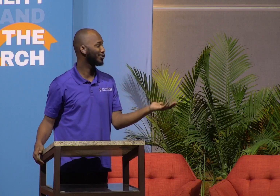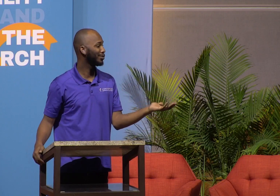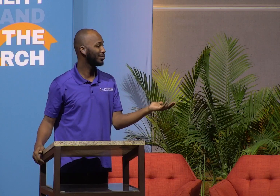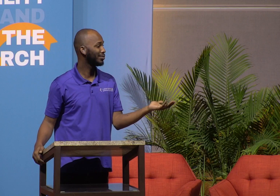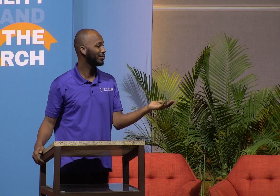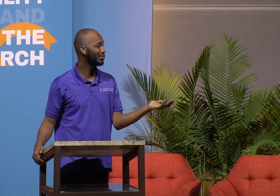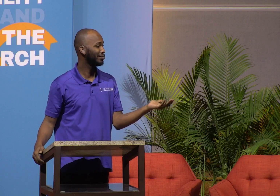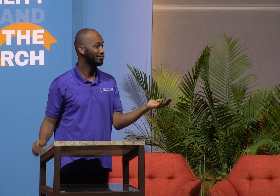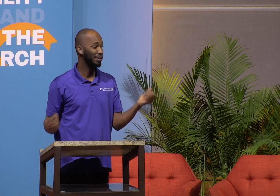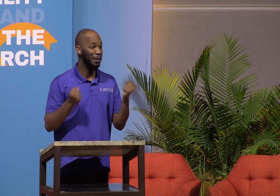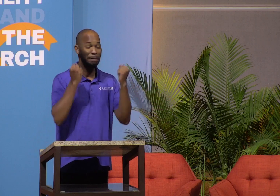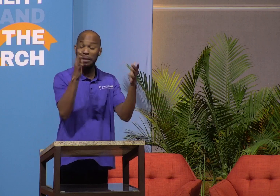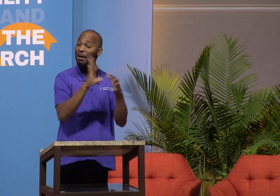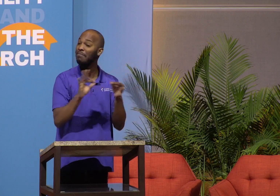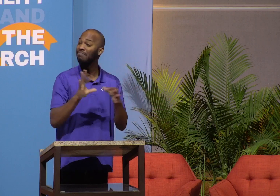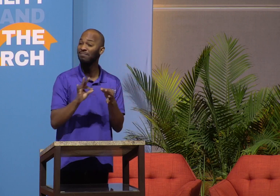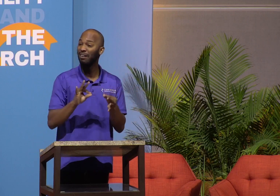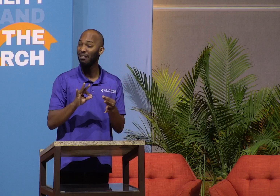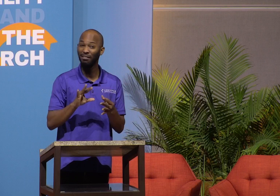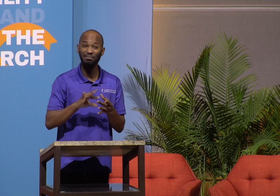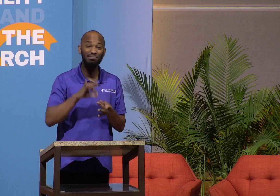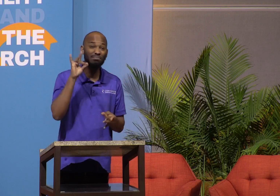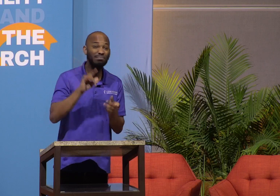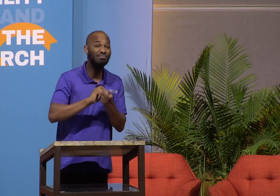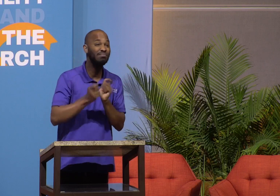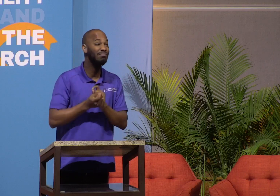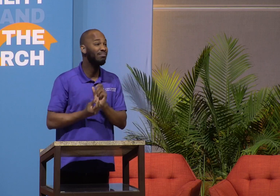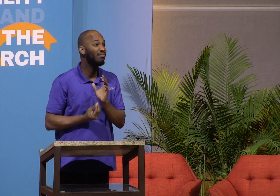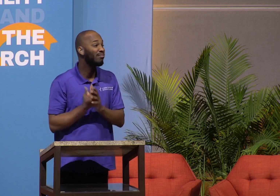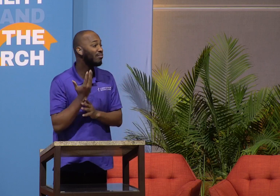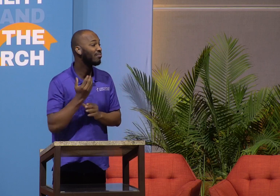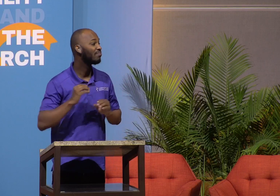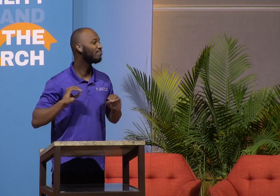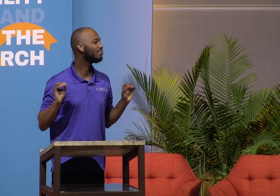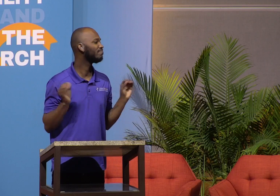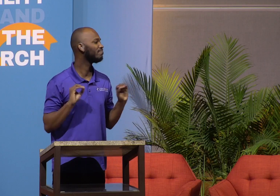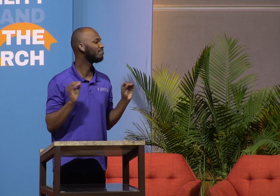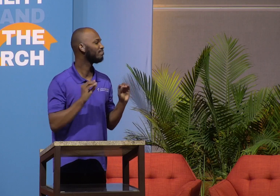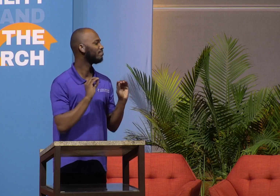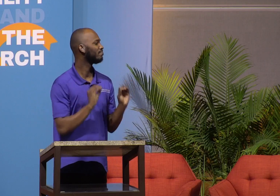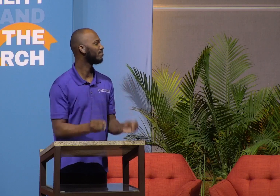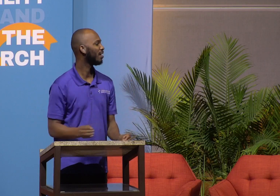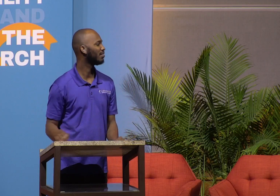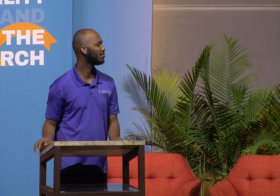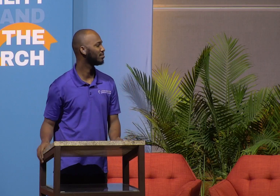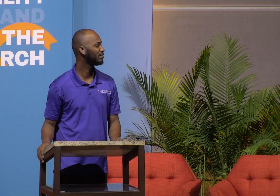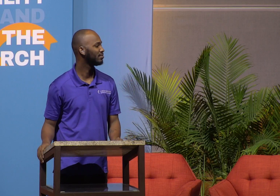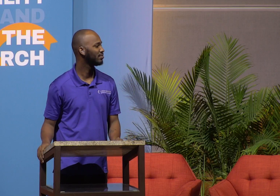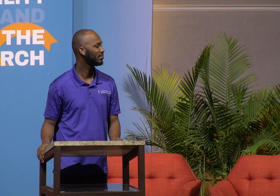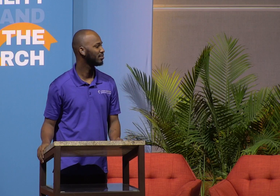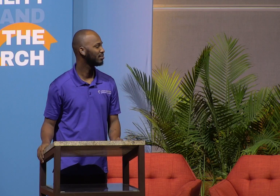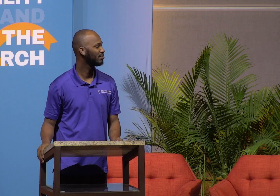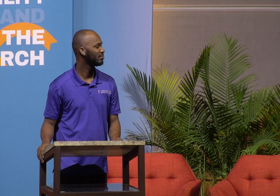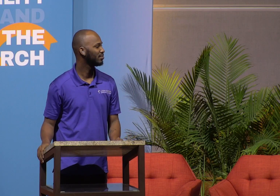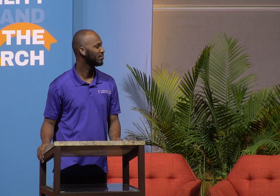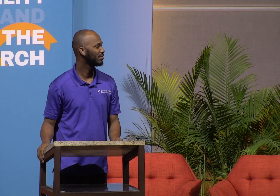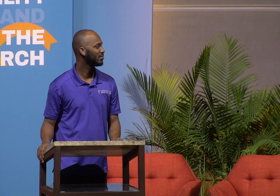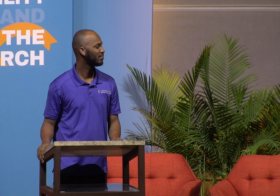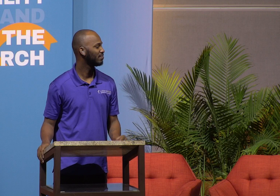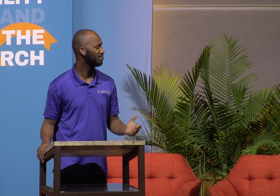deaf community. And a lot of us left that church, because there was no way for continuing any